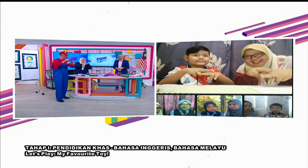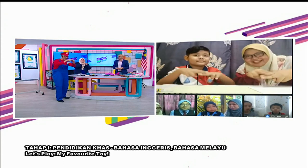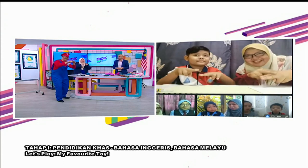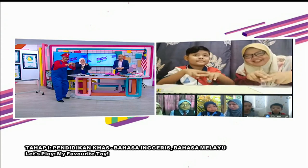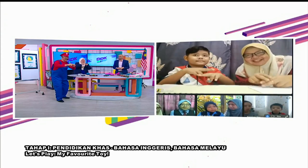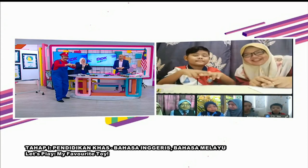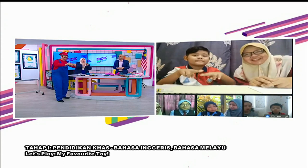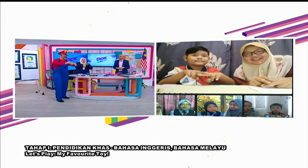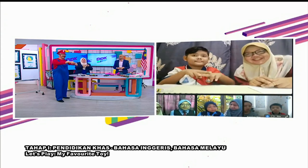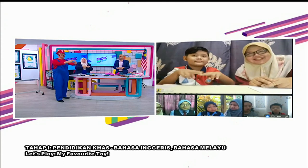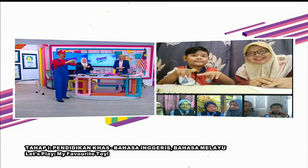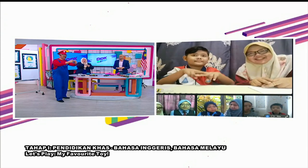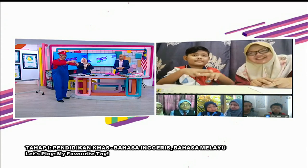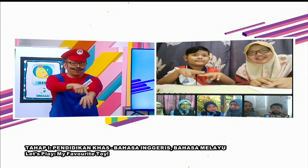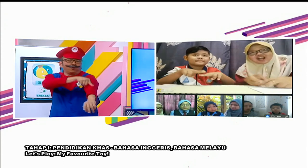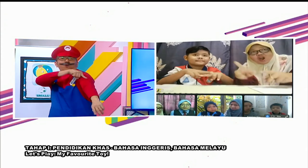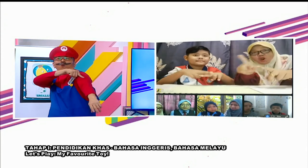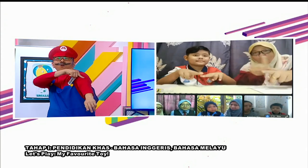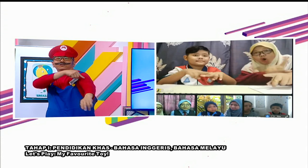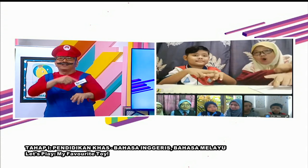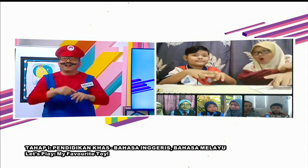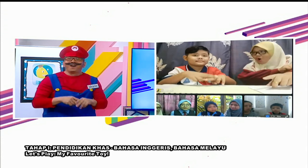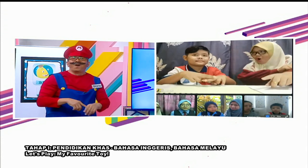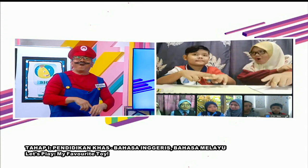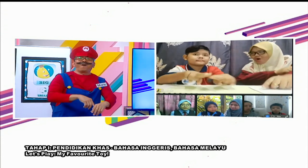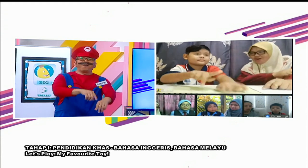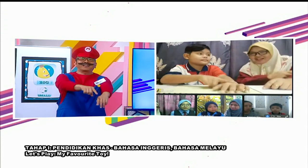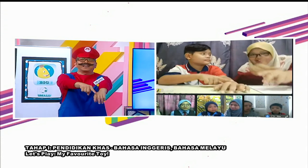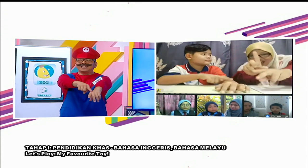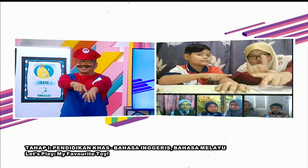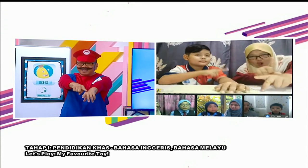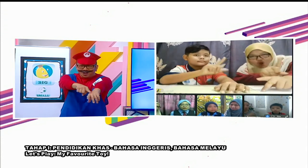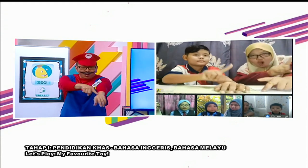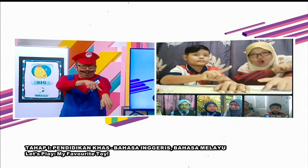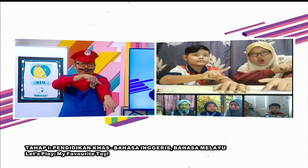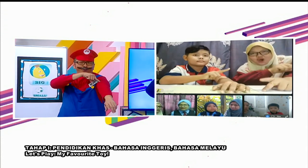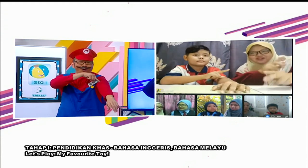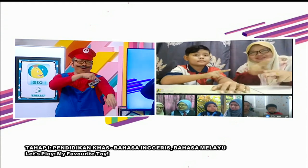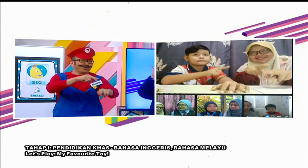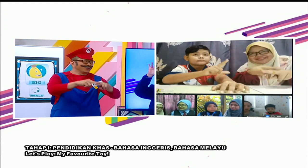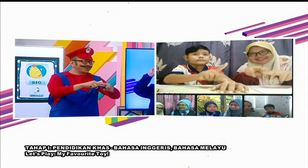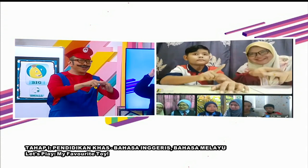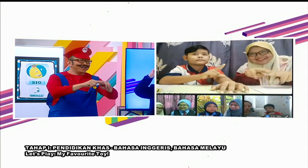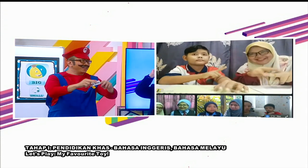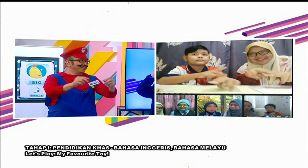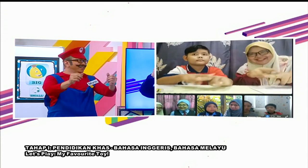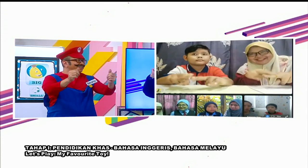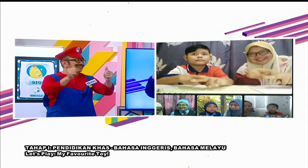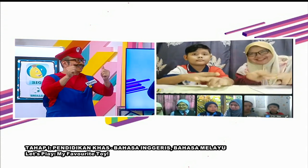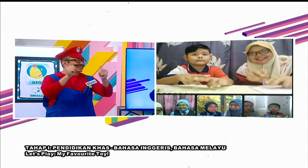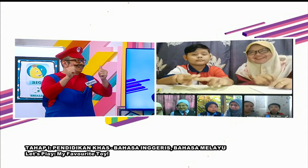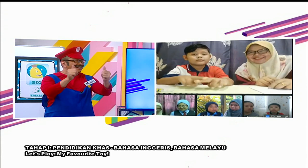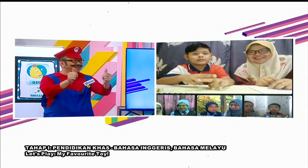Yeah, train. It's a train. Okay. It's a short, short or long, long train. Okay, long. It's a long. Yes, good. Train.